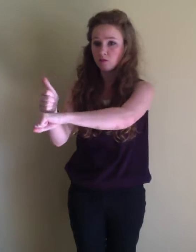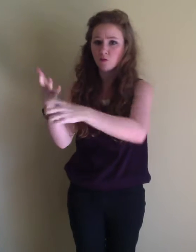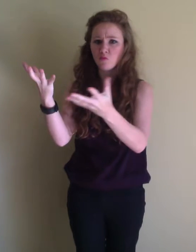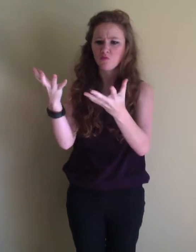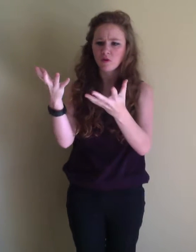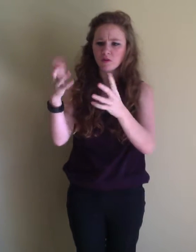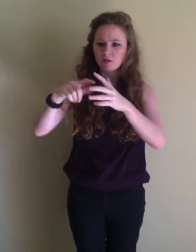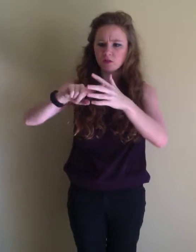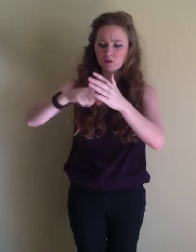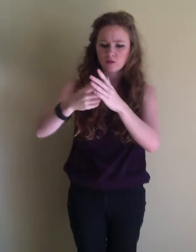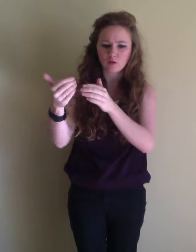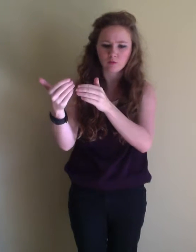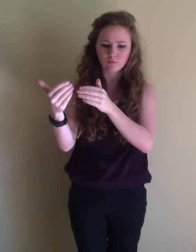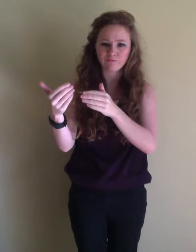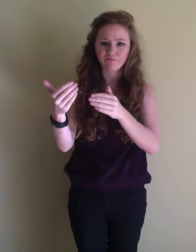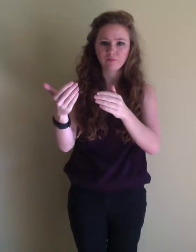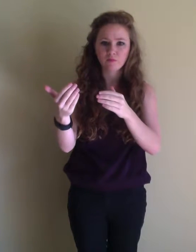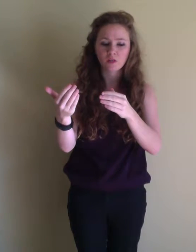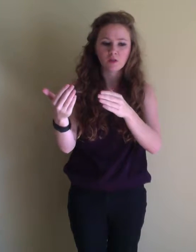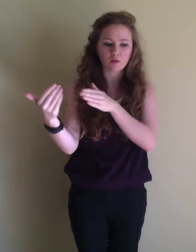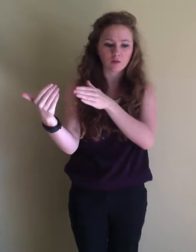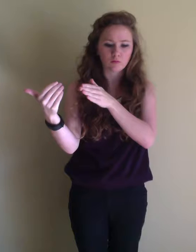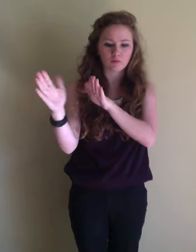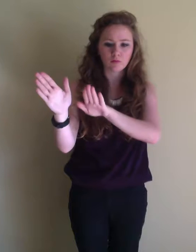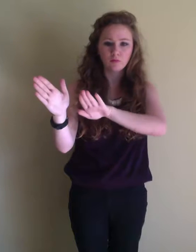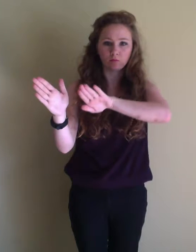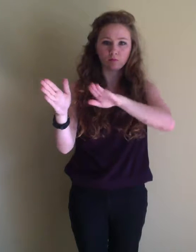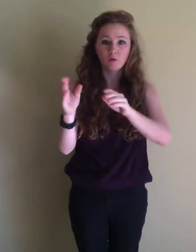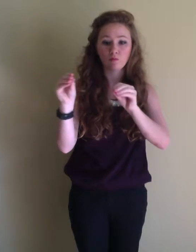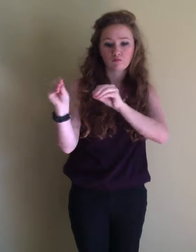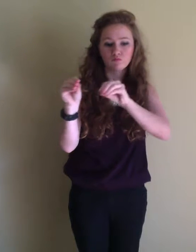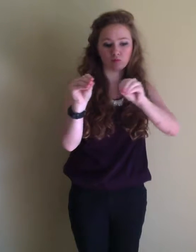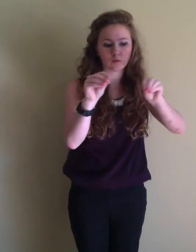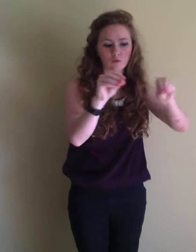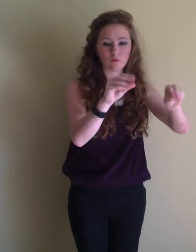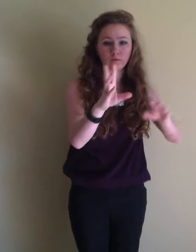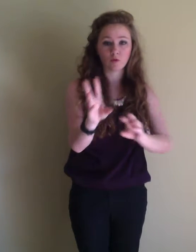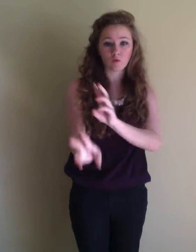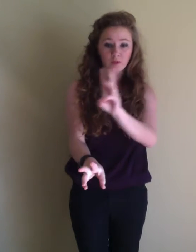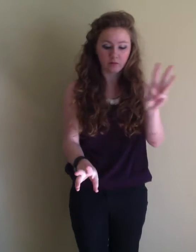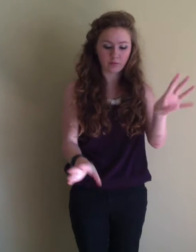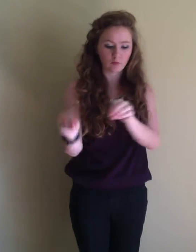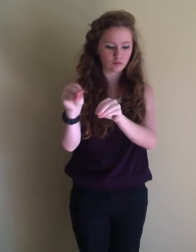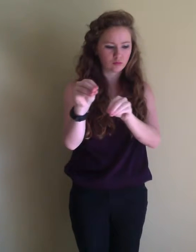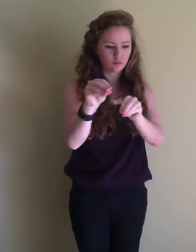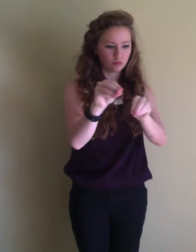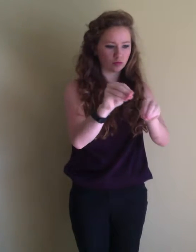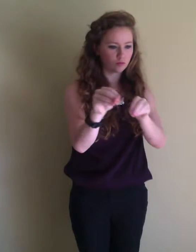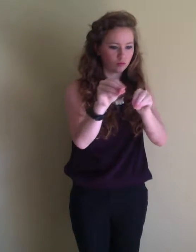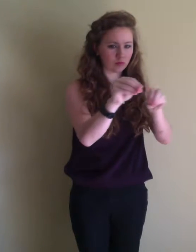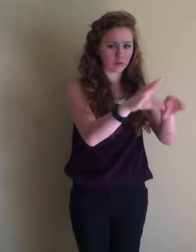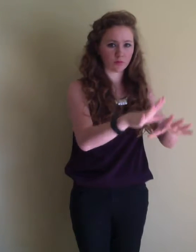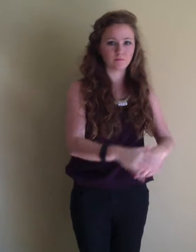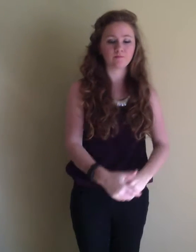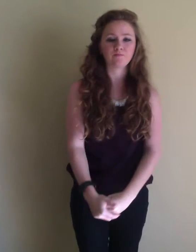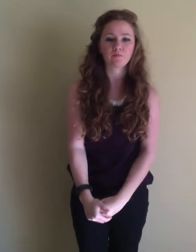right? They were getting ready to expand. They said, we've got all this new land. I can go get a bunch of land for cheap, start my family, start my life out there. But of course, the